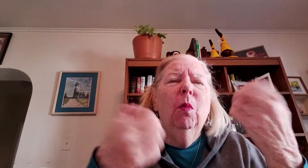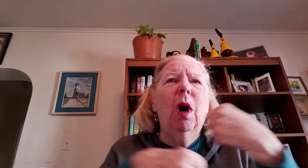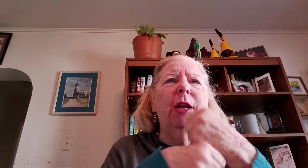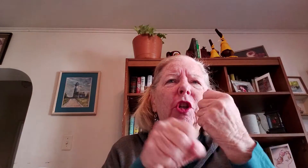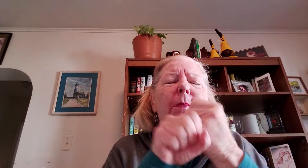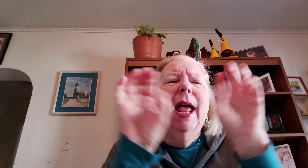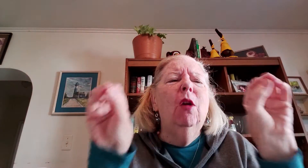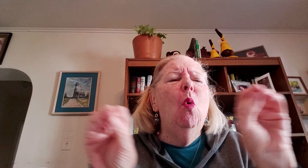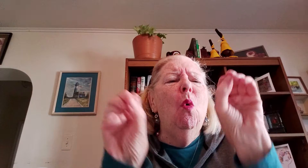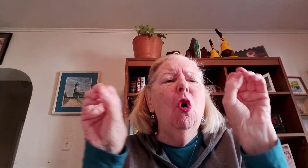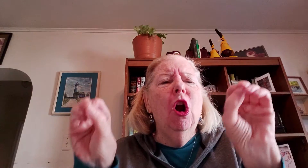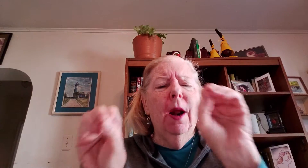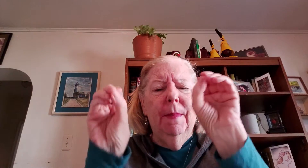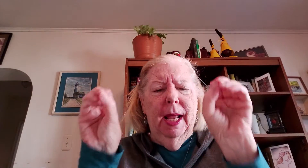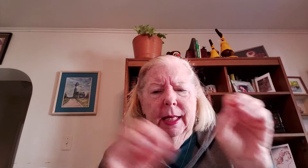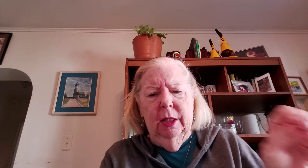want to make ornaments.